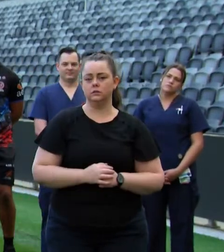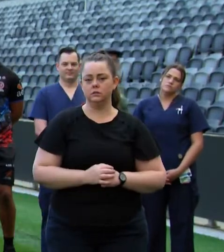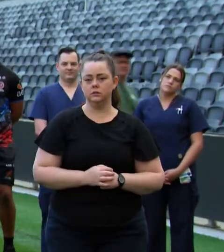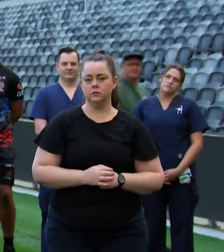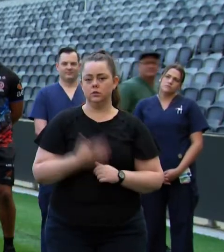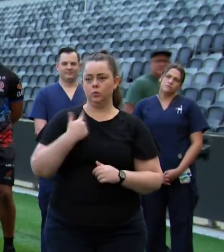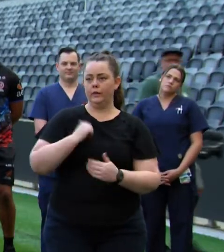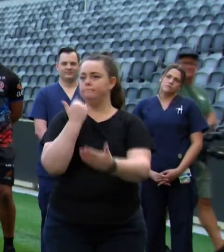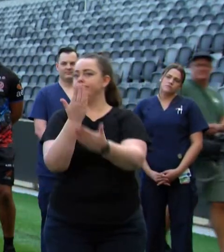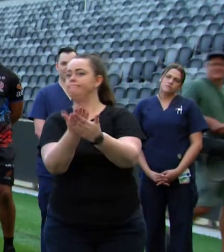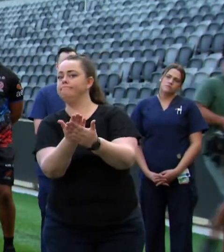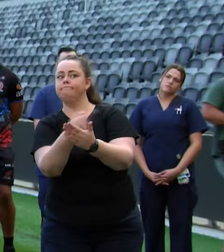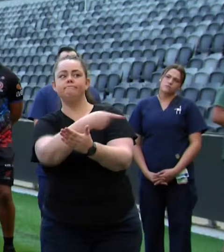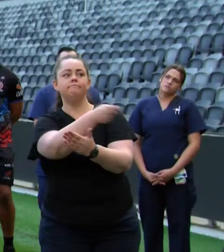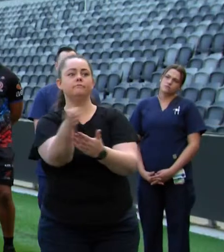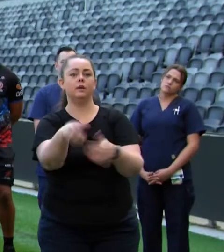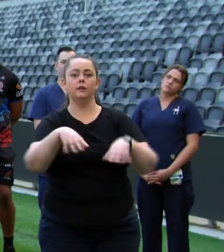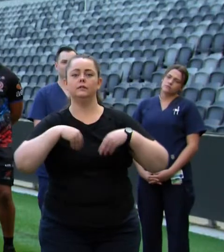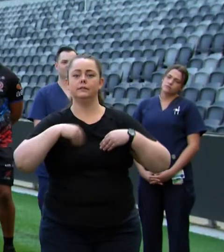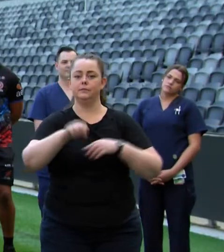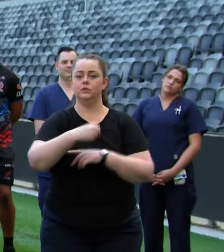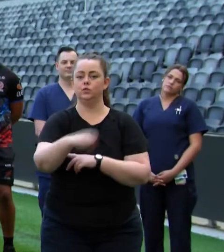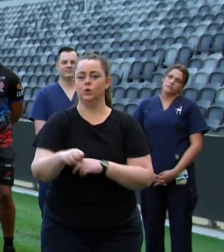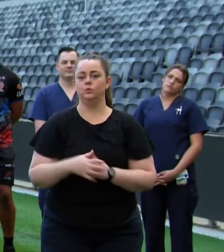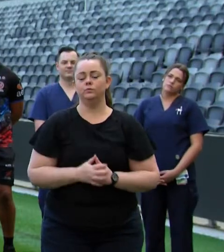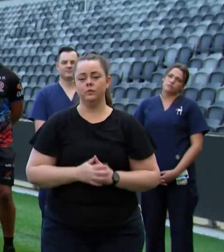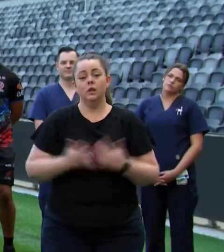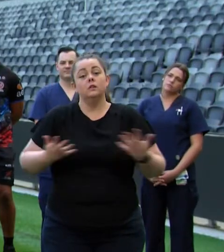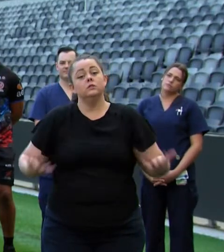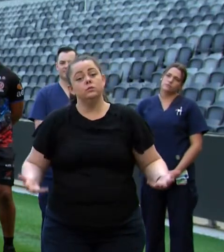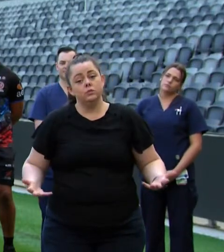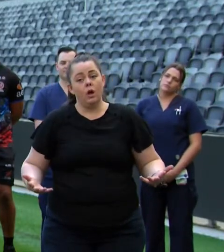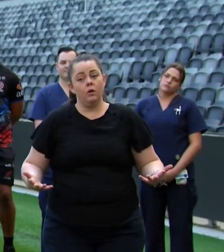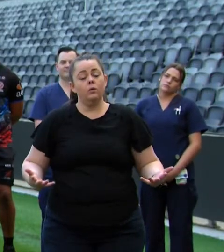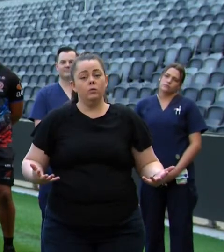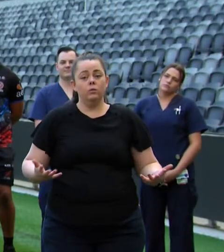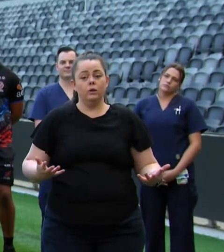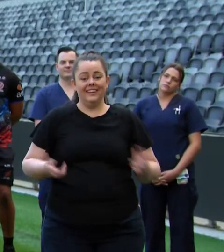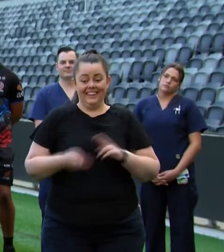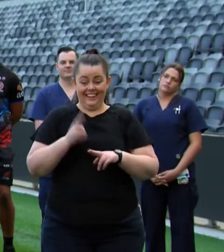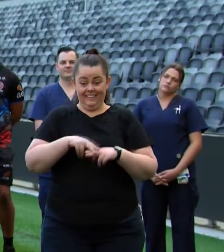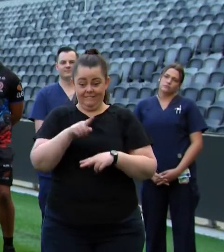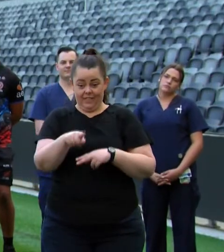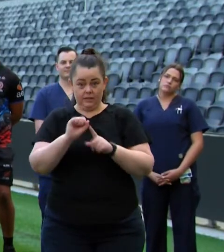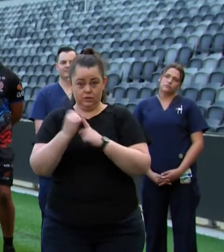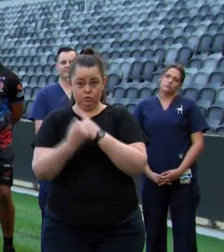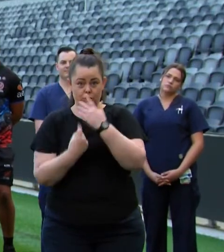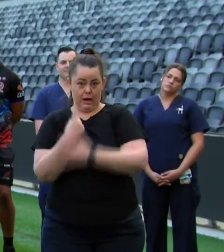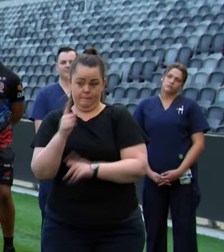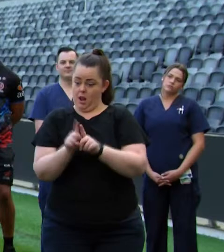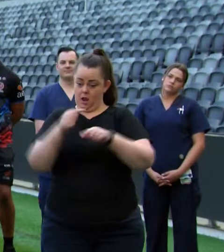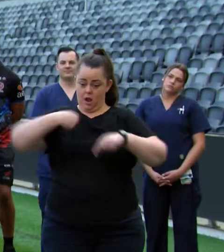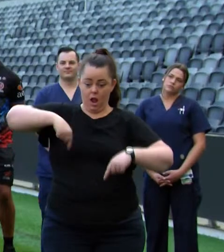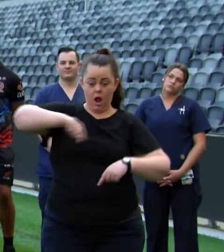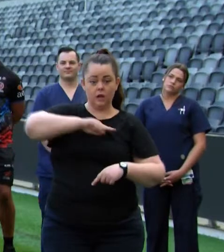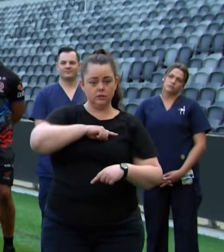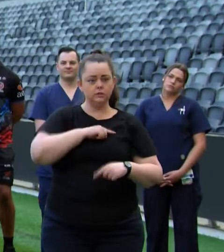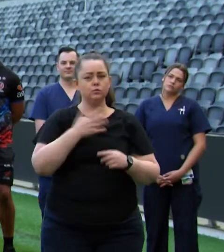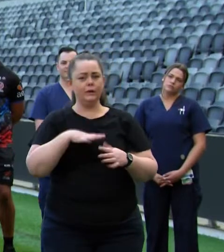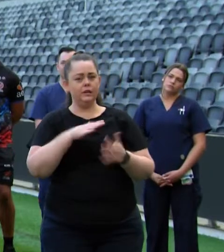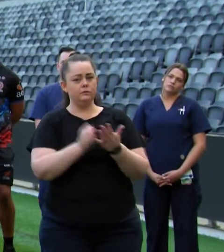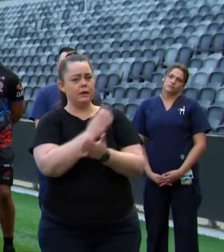My door is always open. I've said that from the outset. And there are a number of issues across the board that independent members have raised. Members of One Nation have raised with